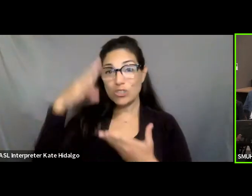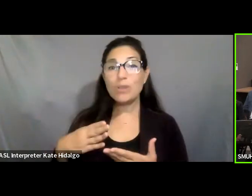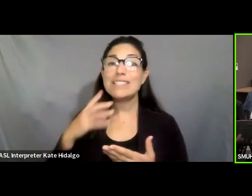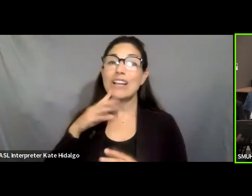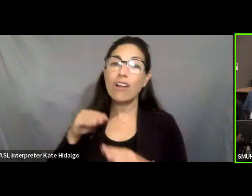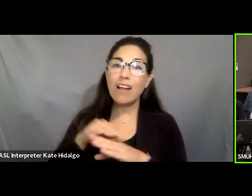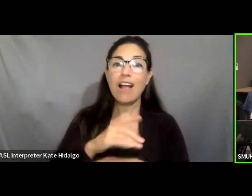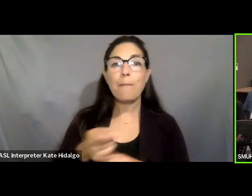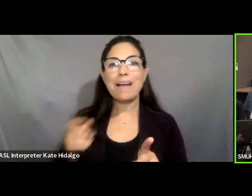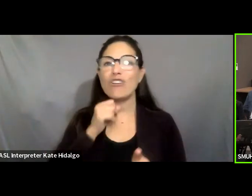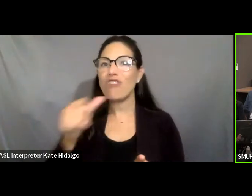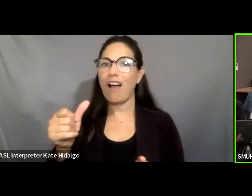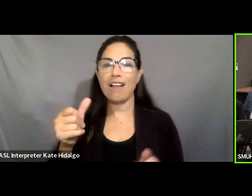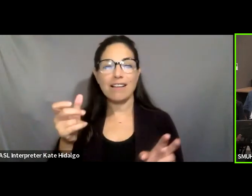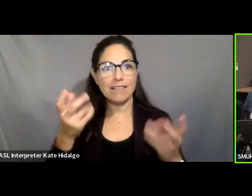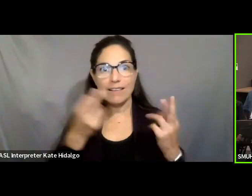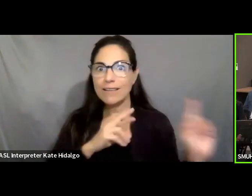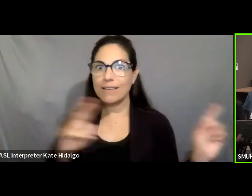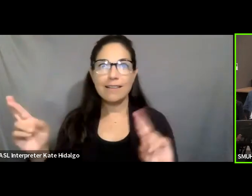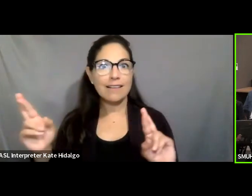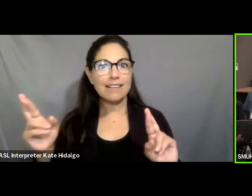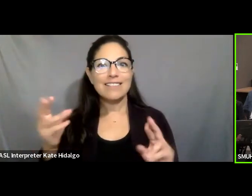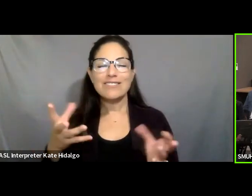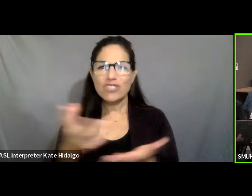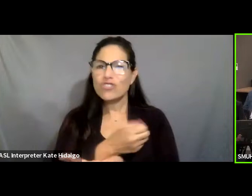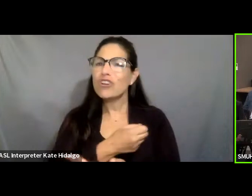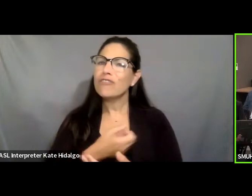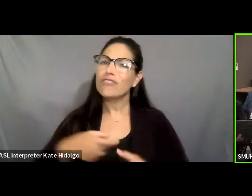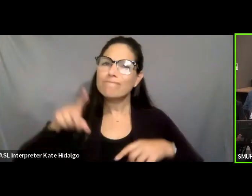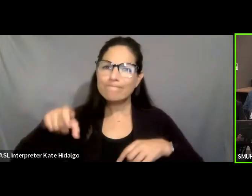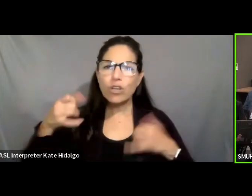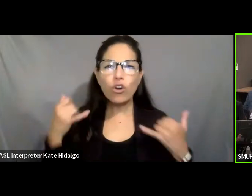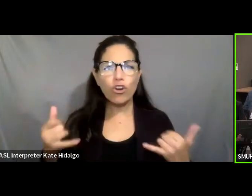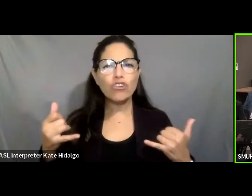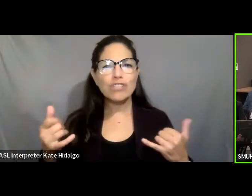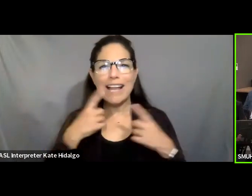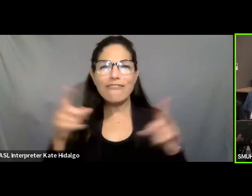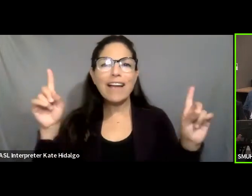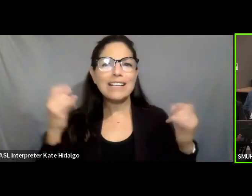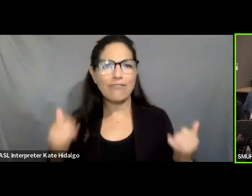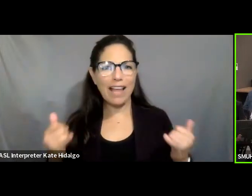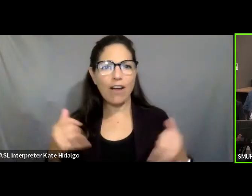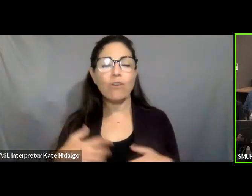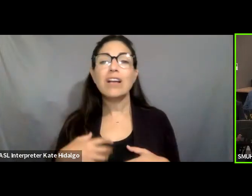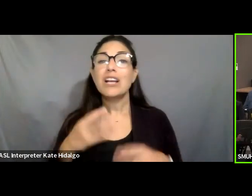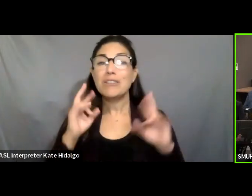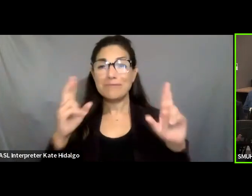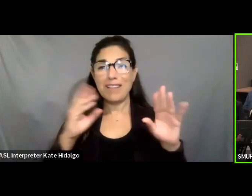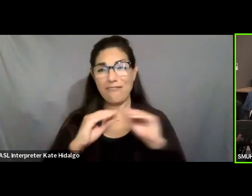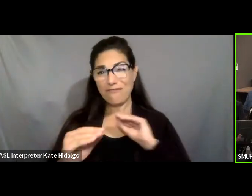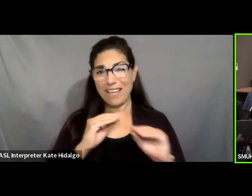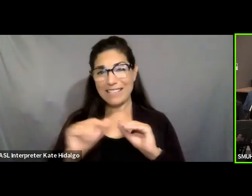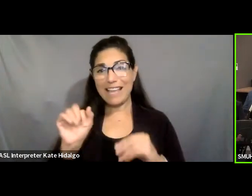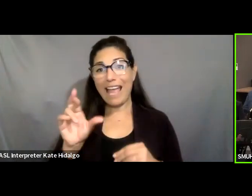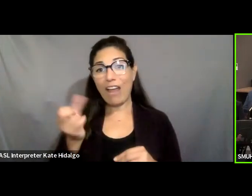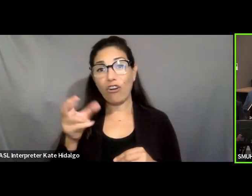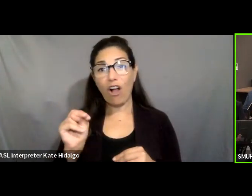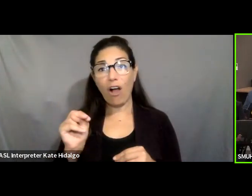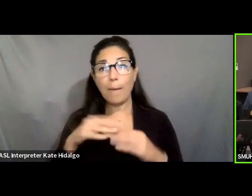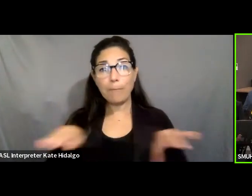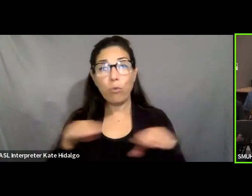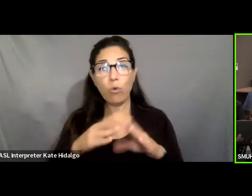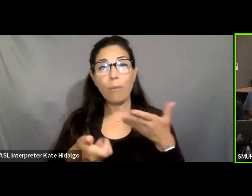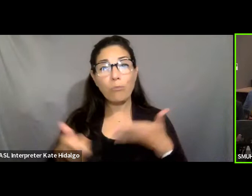your lack of results deserve urgent and effective action from you. We urge you to make fixing the Aragon pool a priority